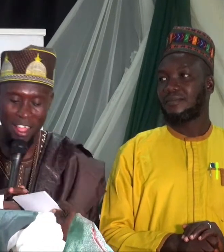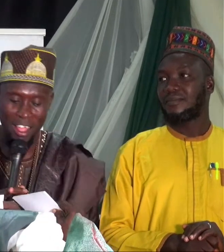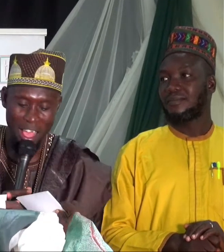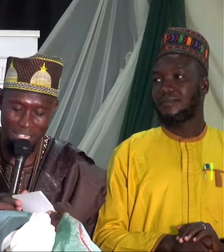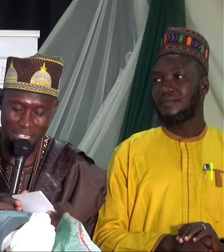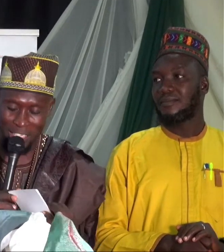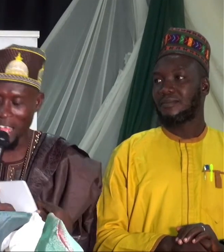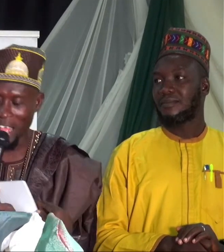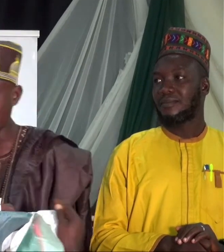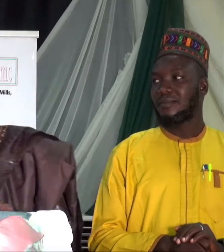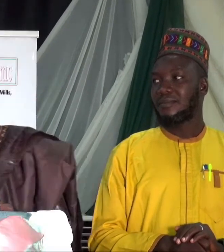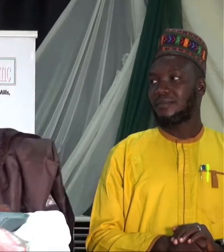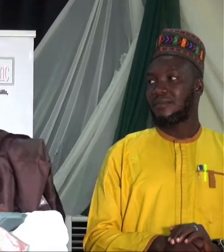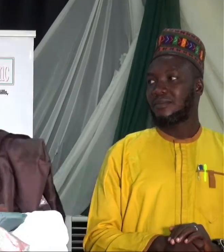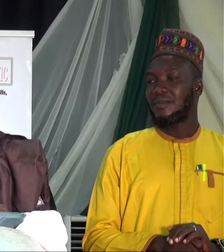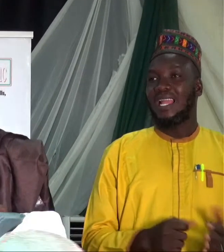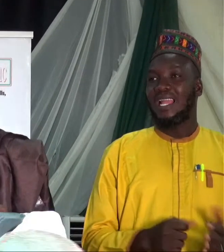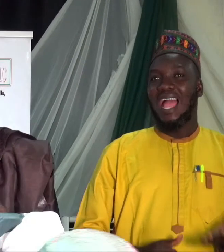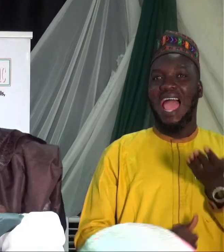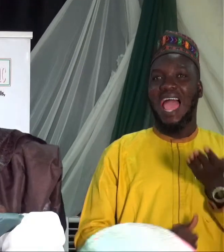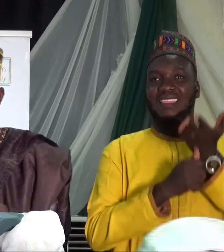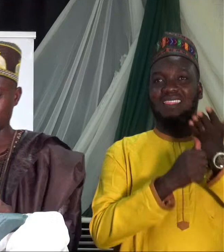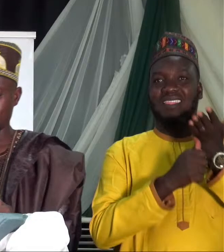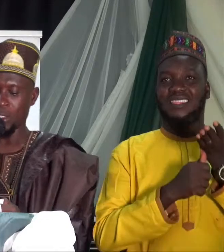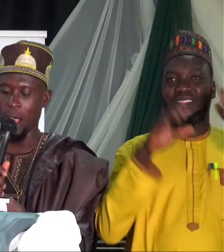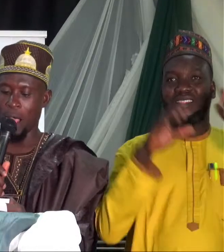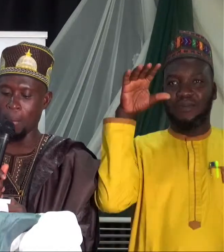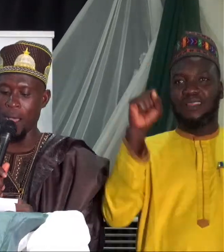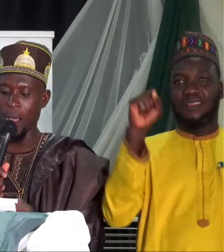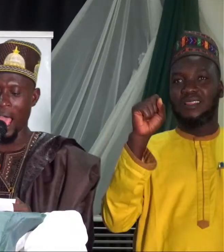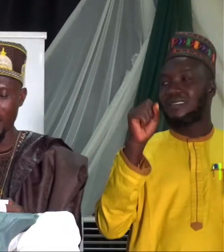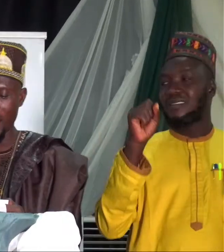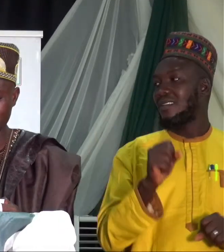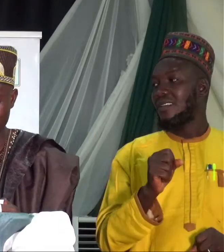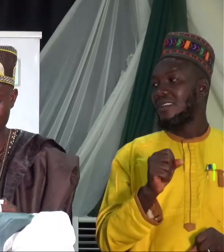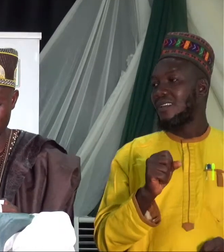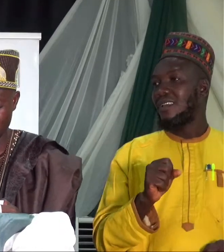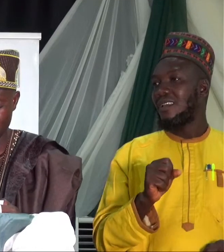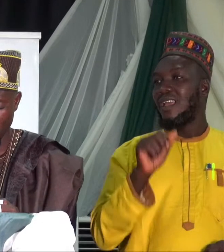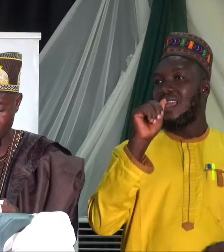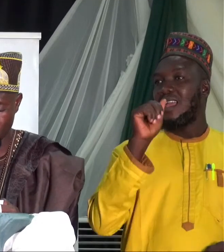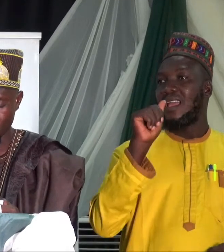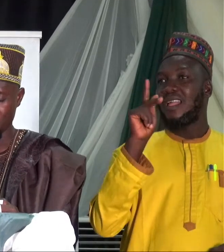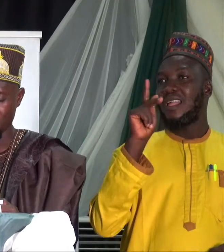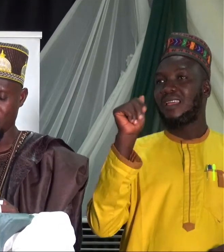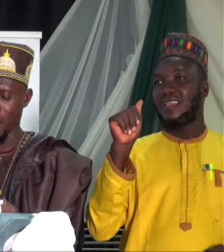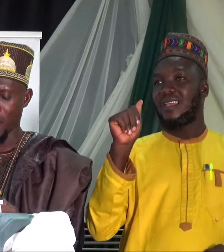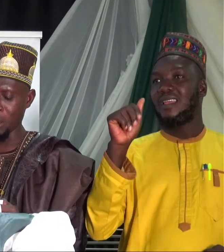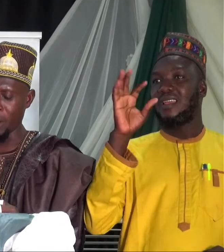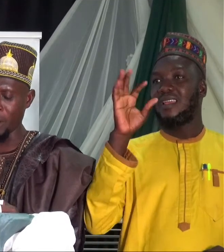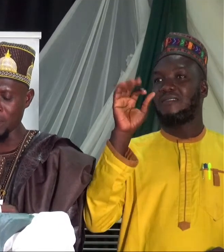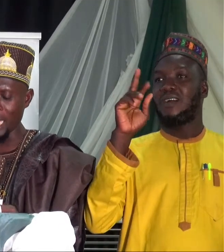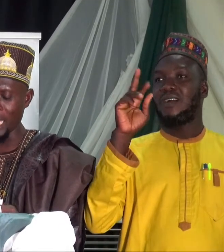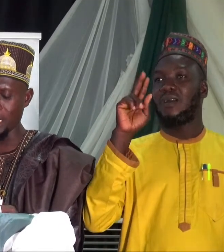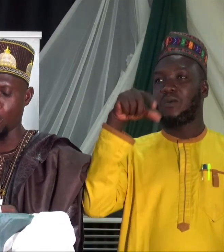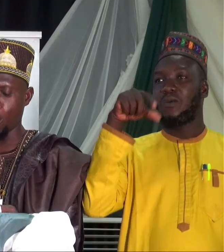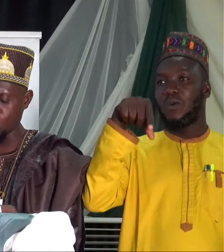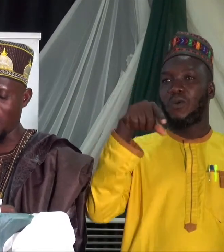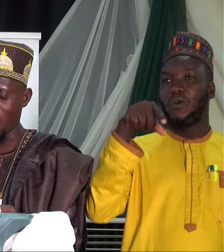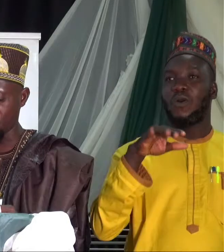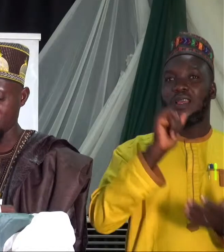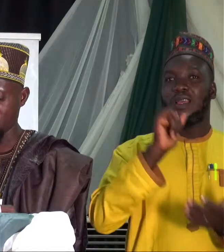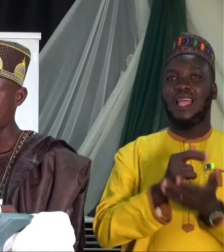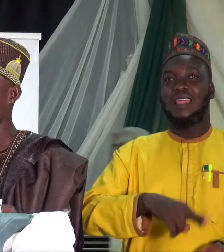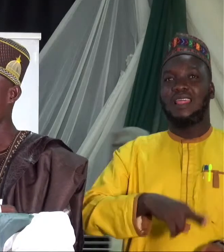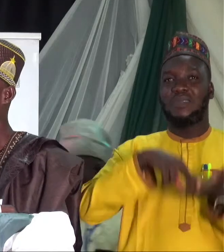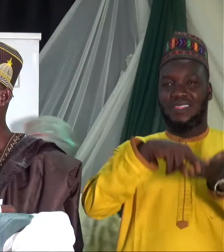Superintendent. Assistant Superintendent of Immigration. Baba AK Farouk. I want to represent the Comptroller of